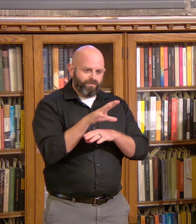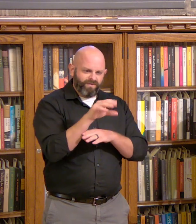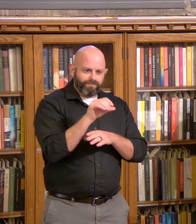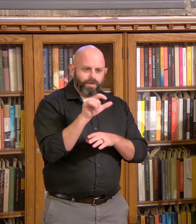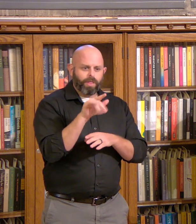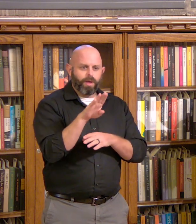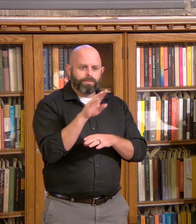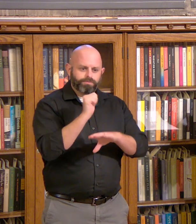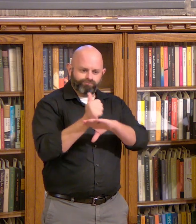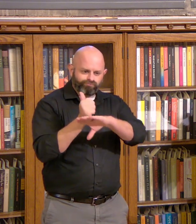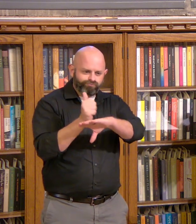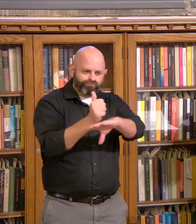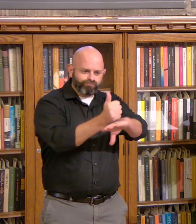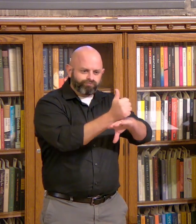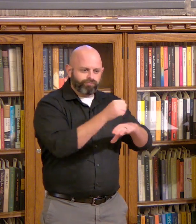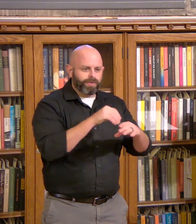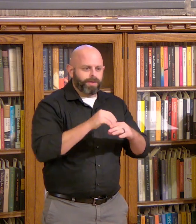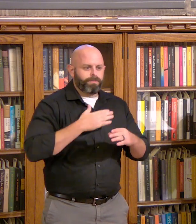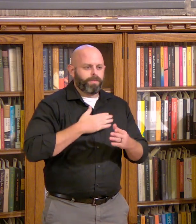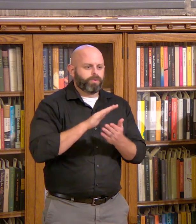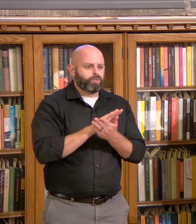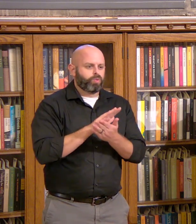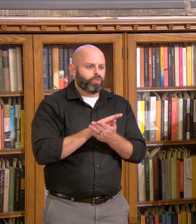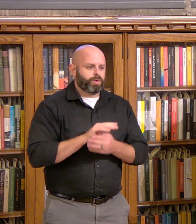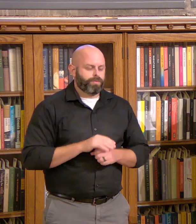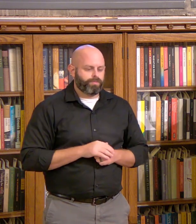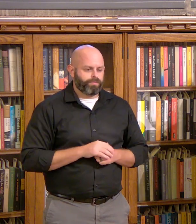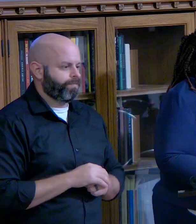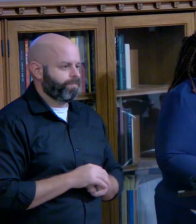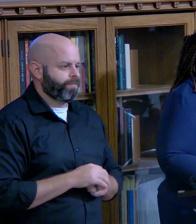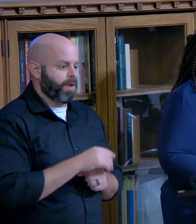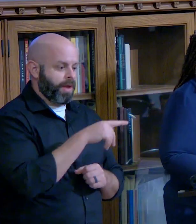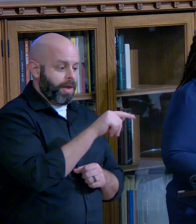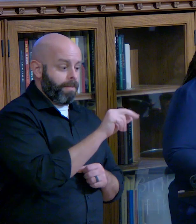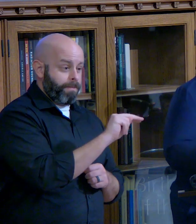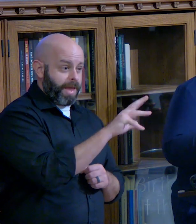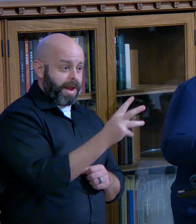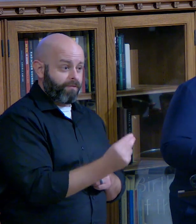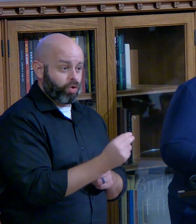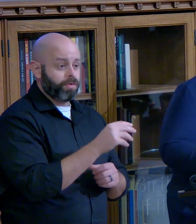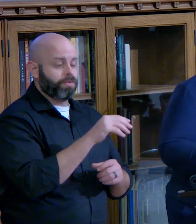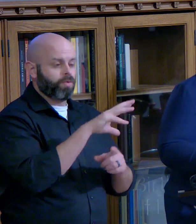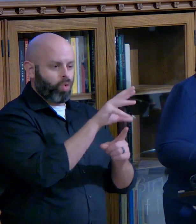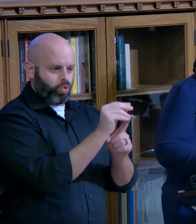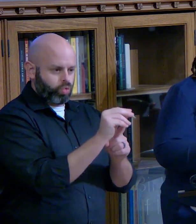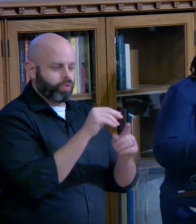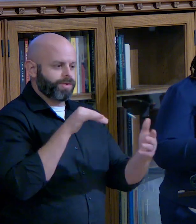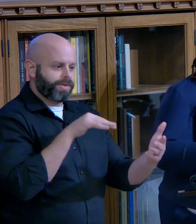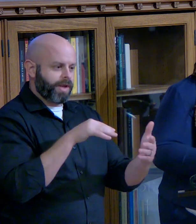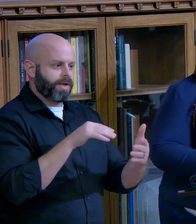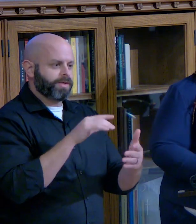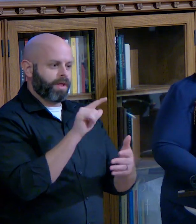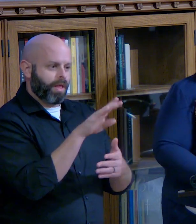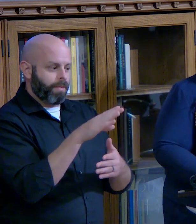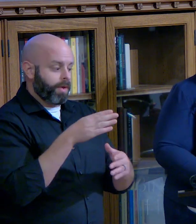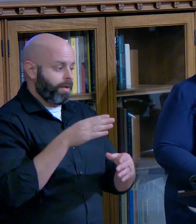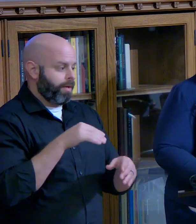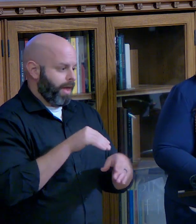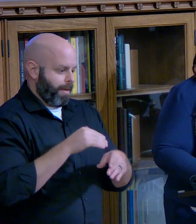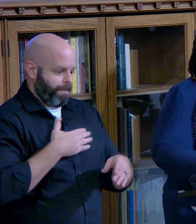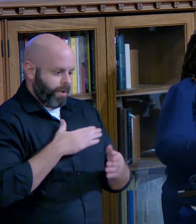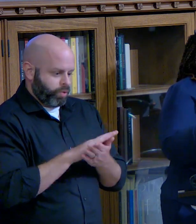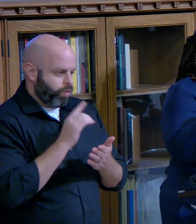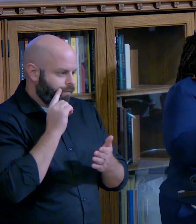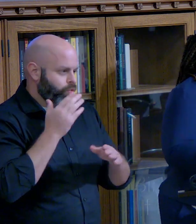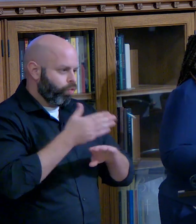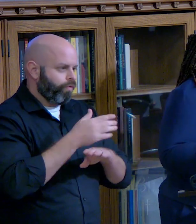my school the panafrican cultural studies Club has been at my school for over 20